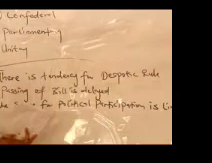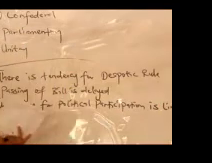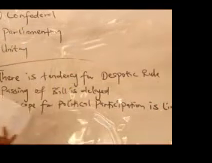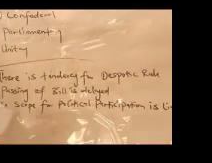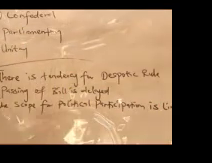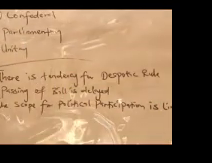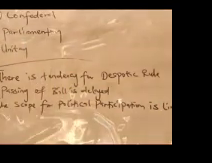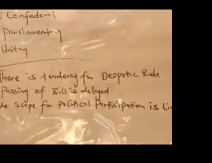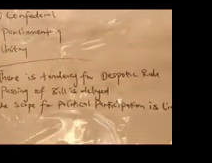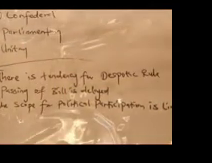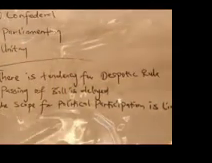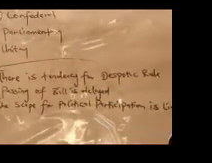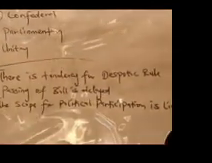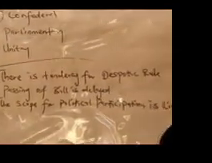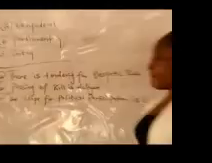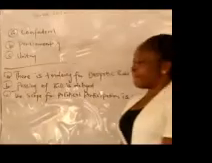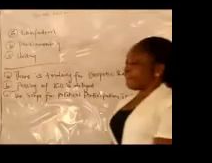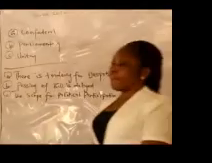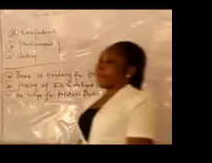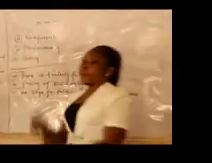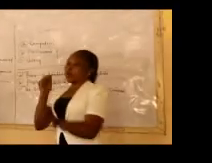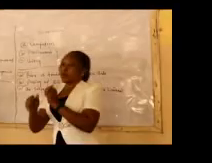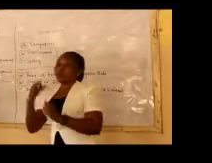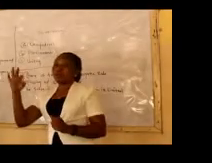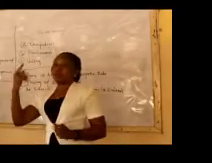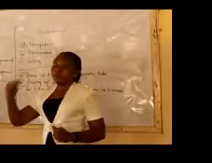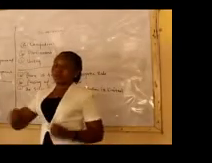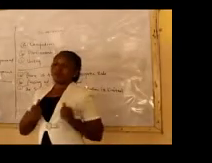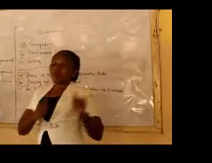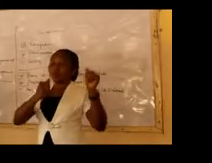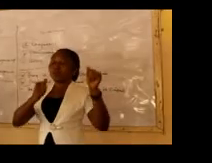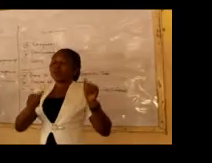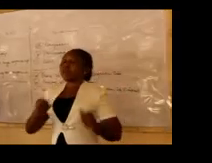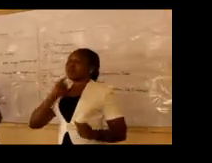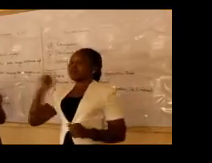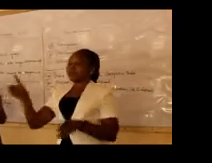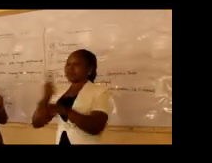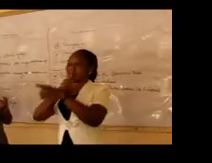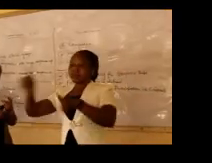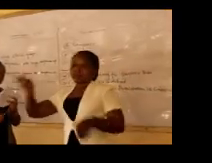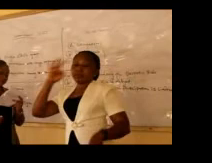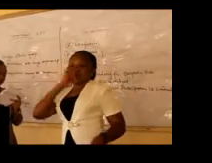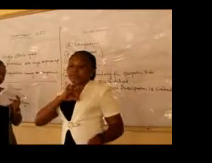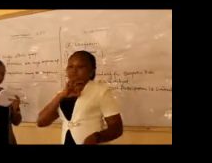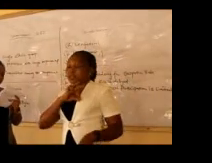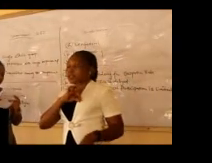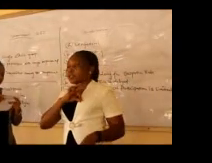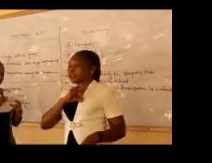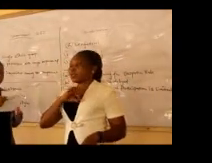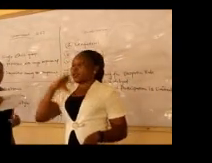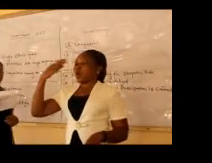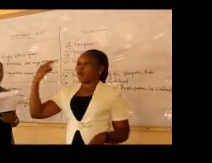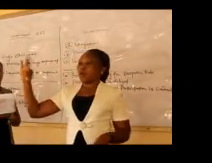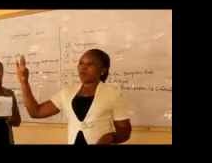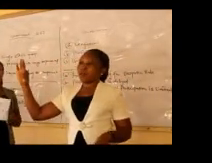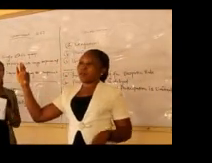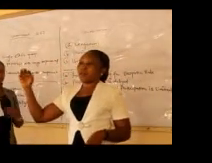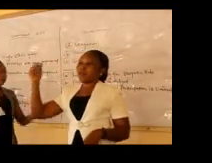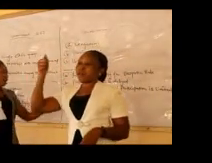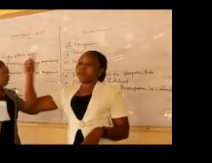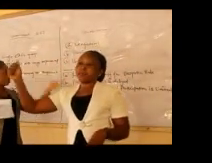Okay. Which of the following is a demerit or a disadvantage of